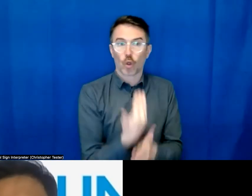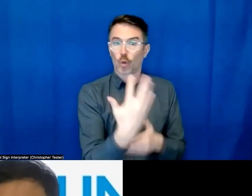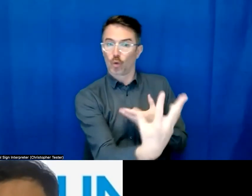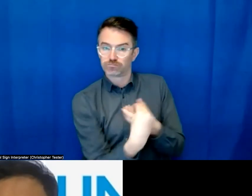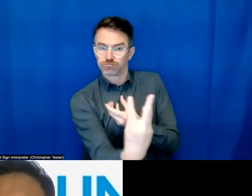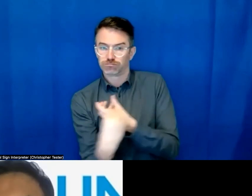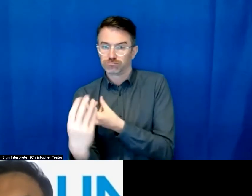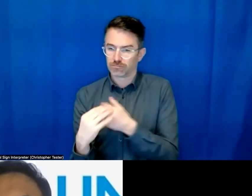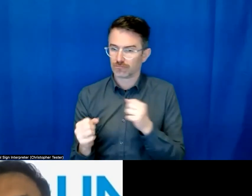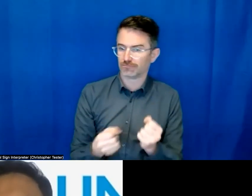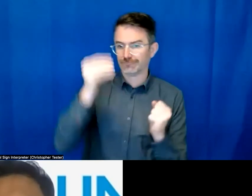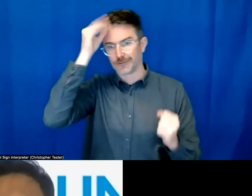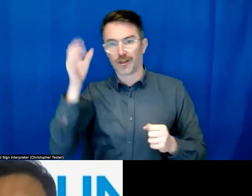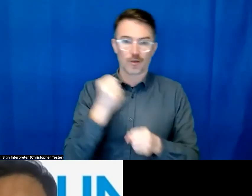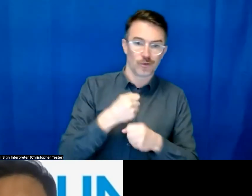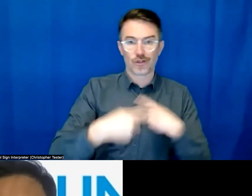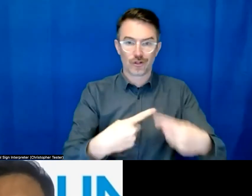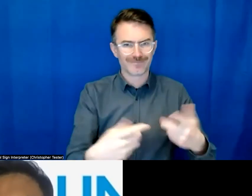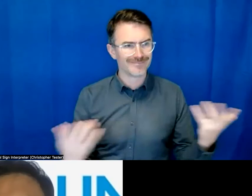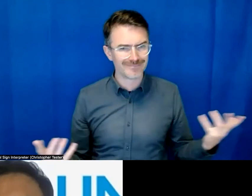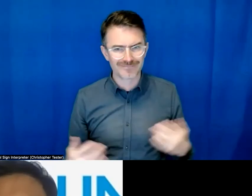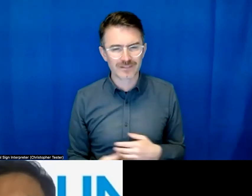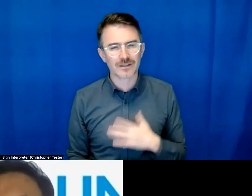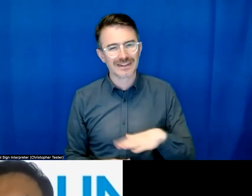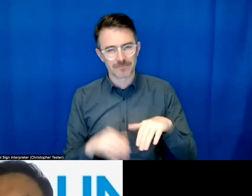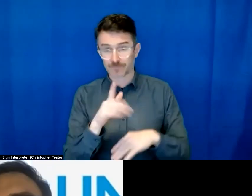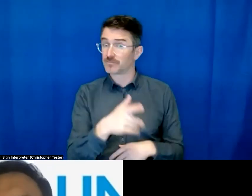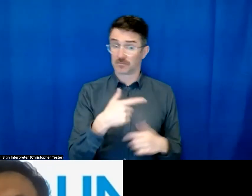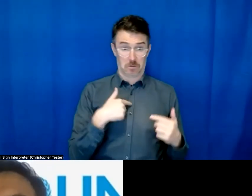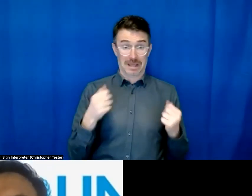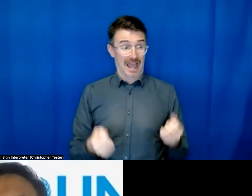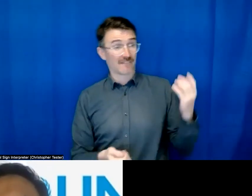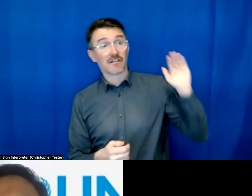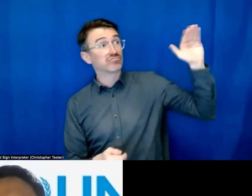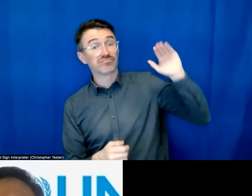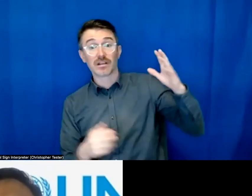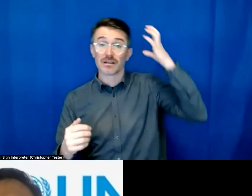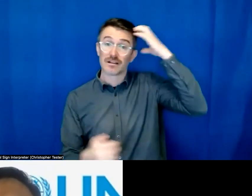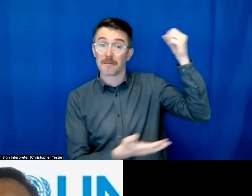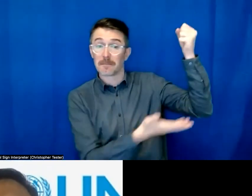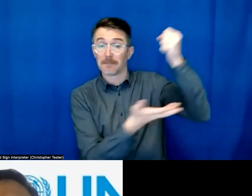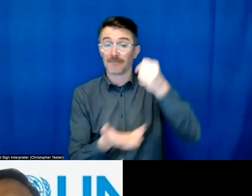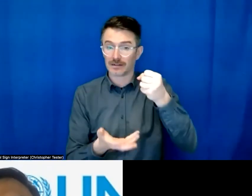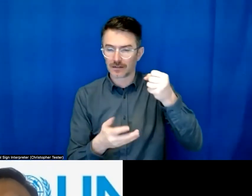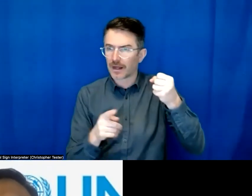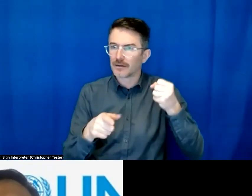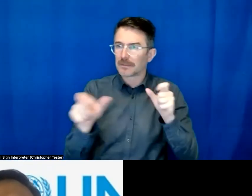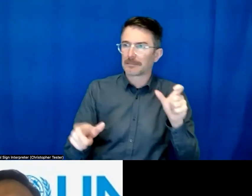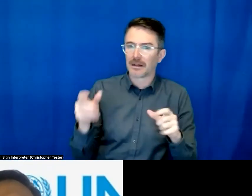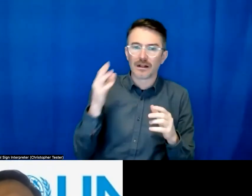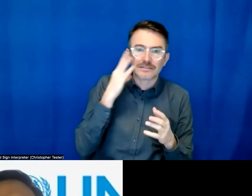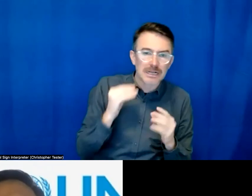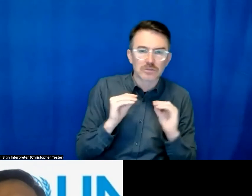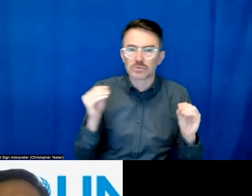finance as well. And that is an unfortunate reality, and we need to address that with a pragmatic dose of